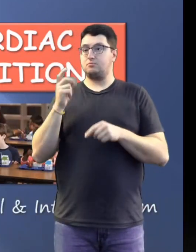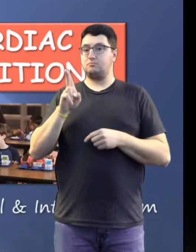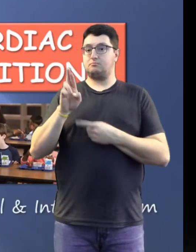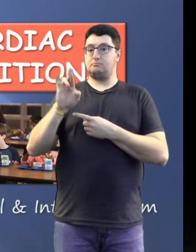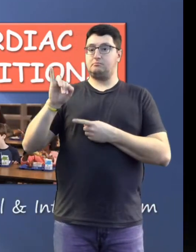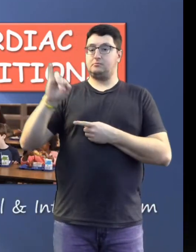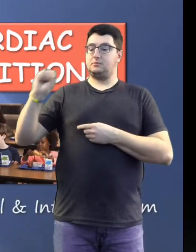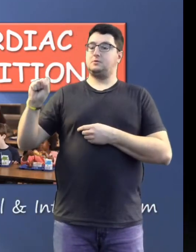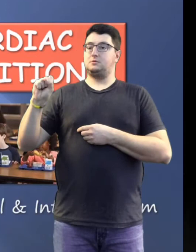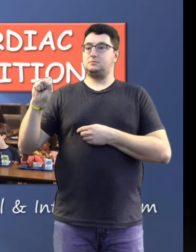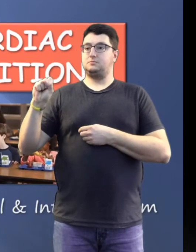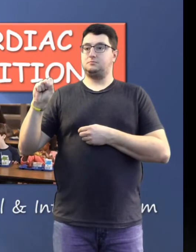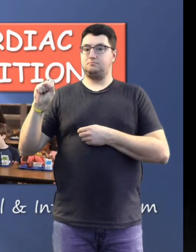System.